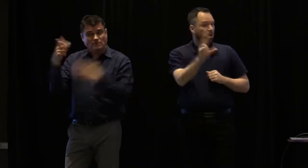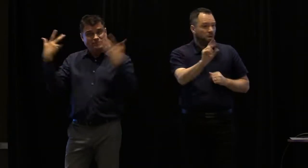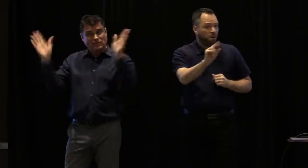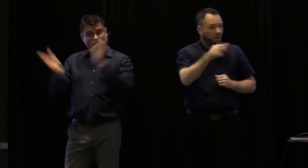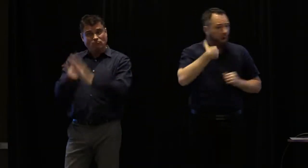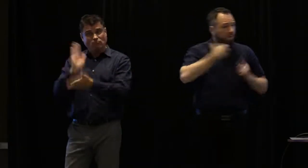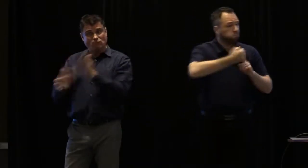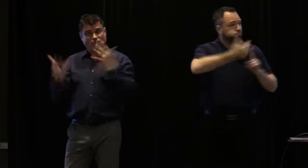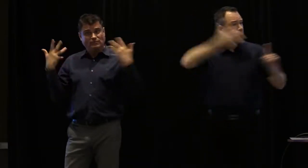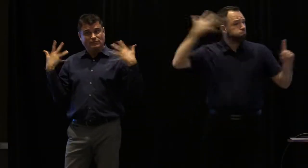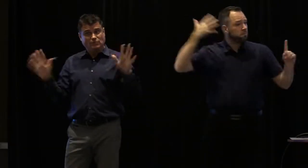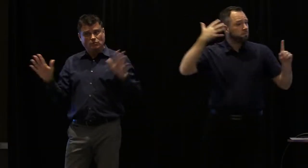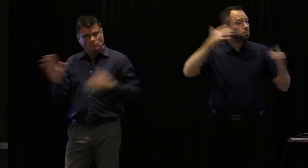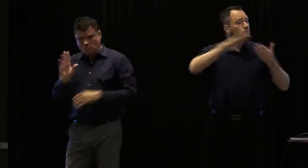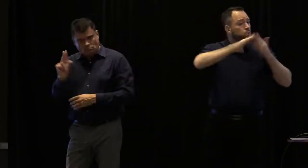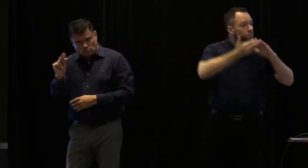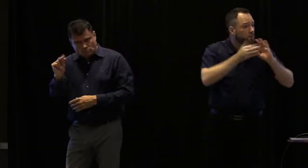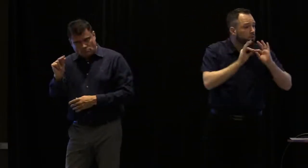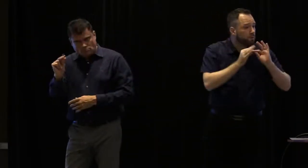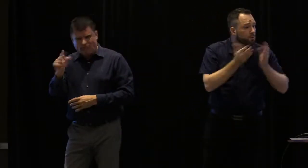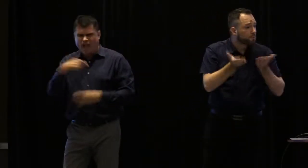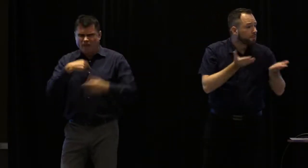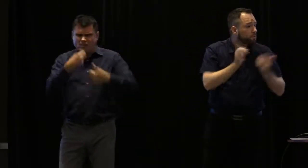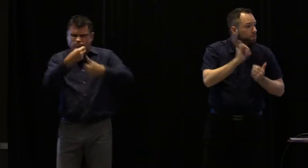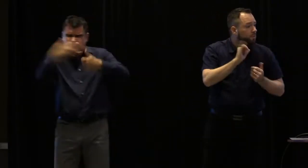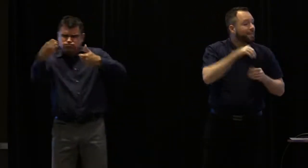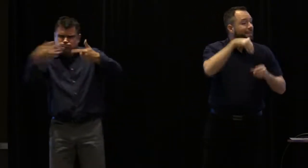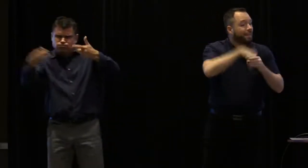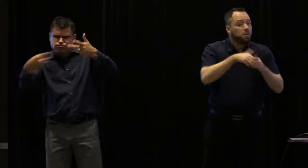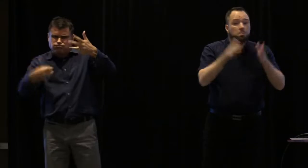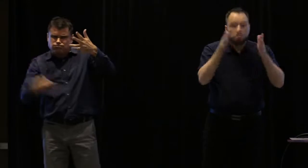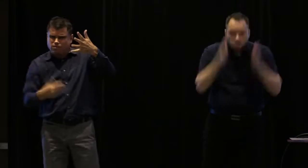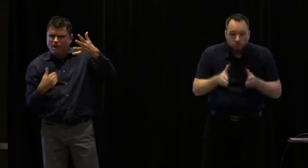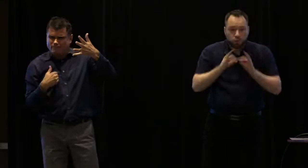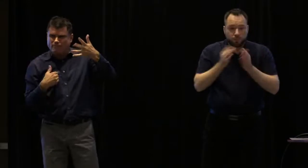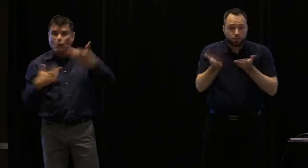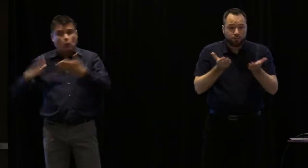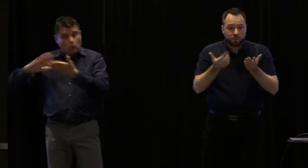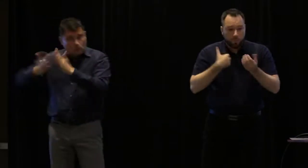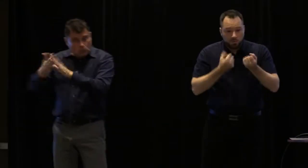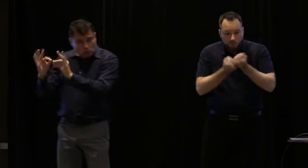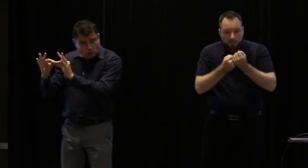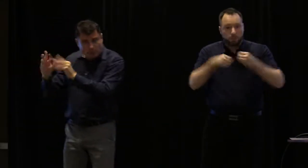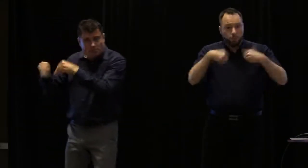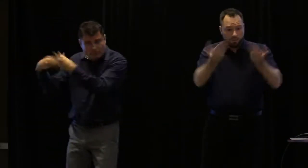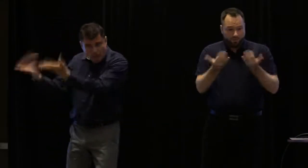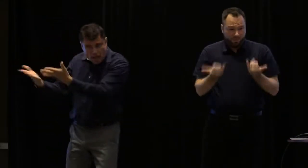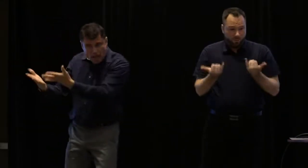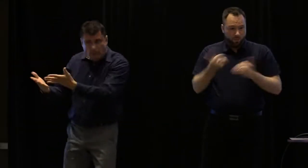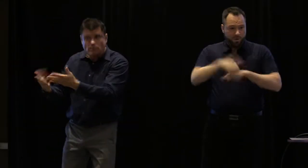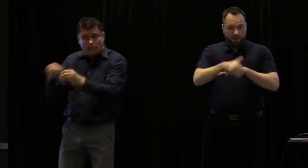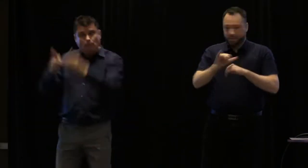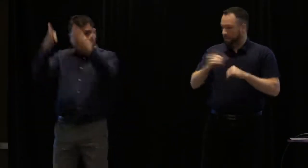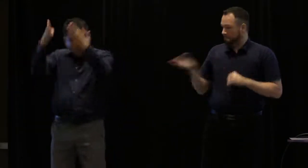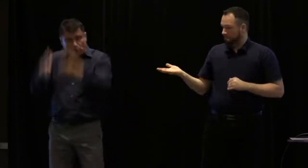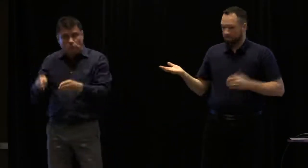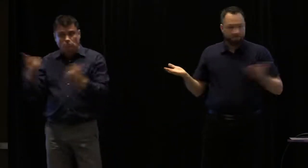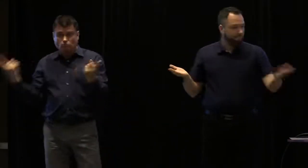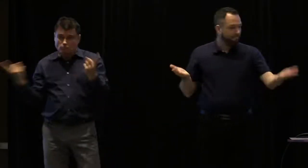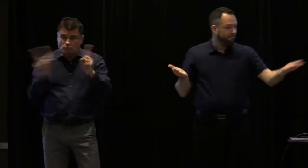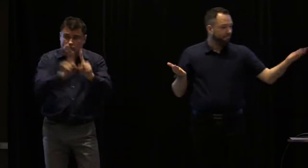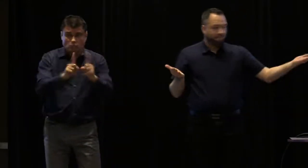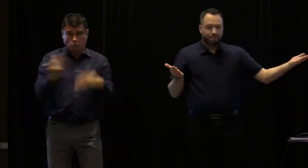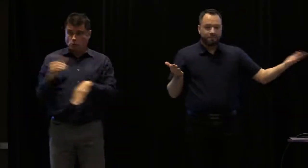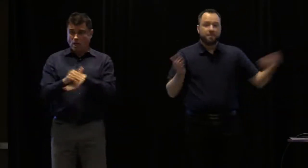We do not only provide video relay interpretation service, we also provide community interpreting services, both in person and